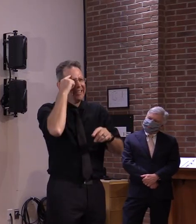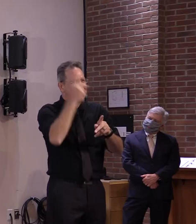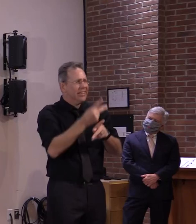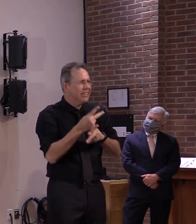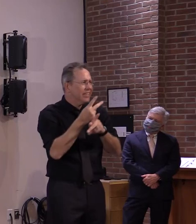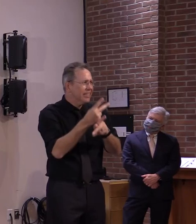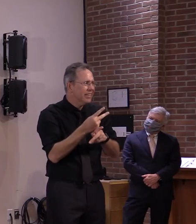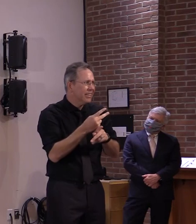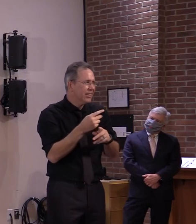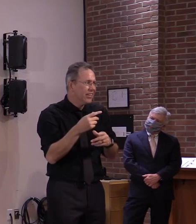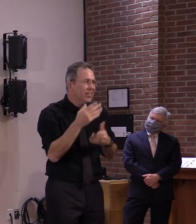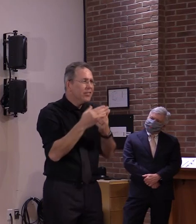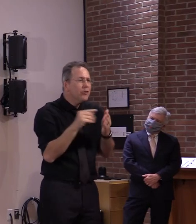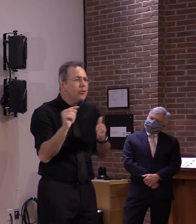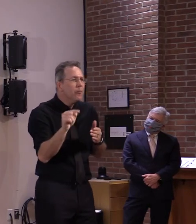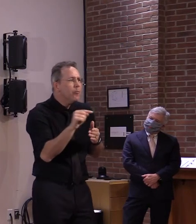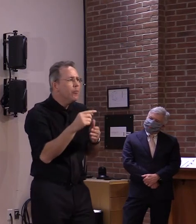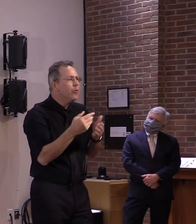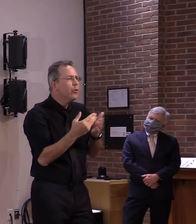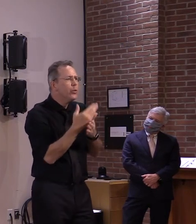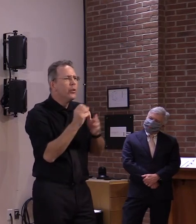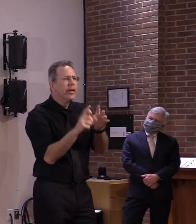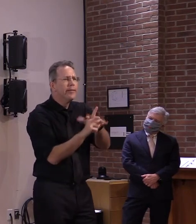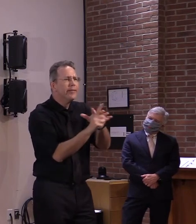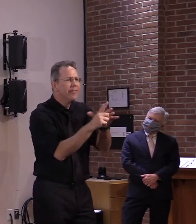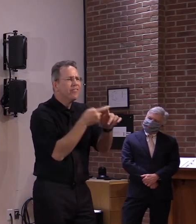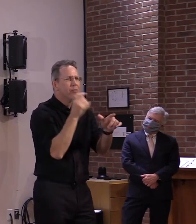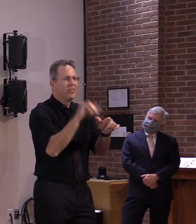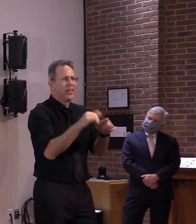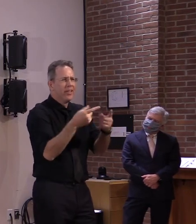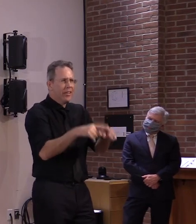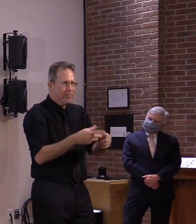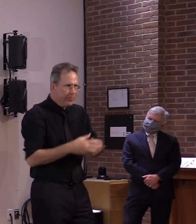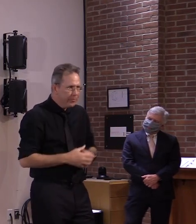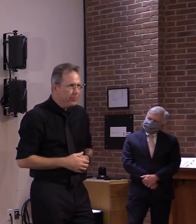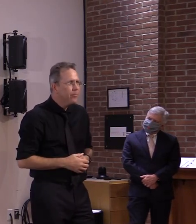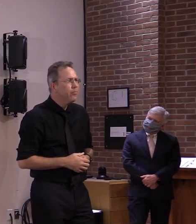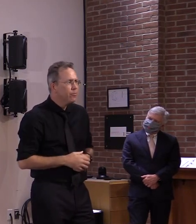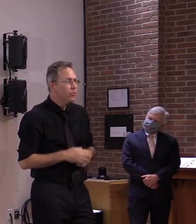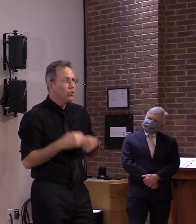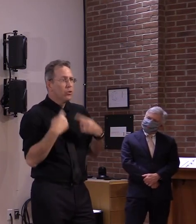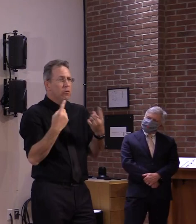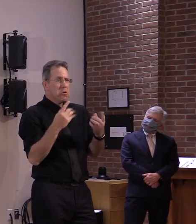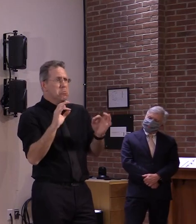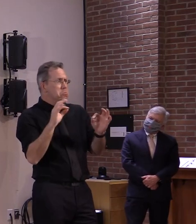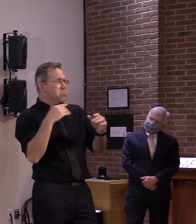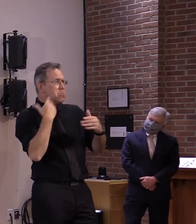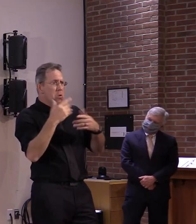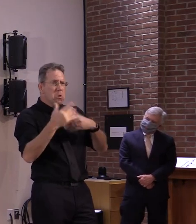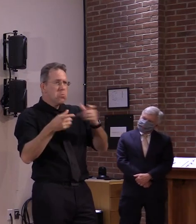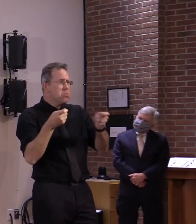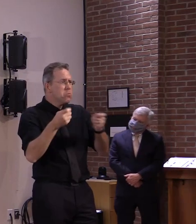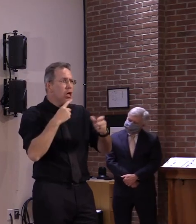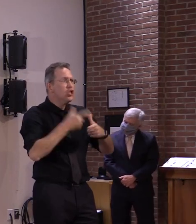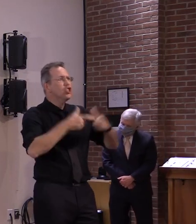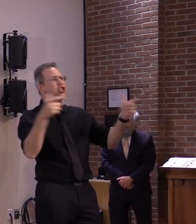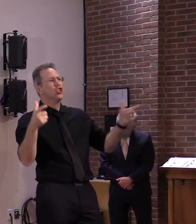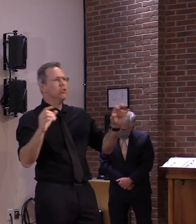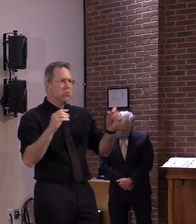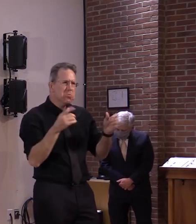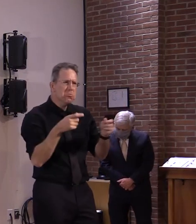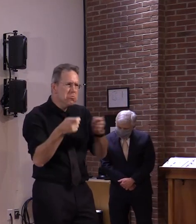cases on campus, and knowing that the campus has done such a wonderful job to this point in time, and would love them to